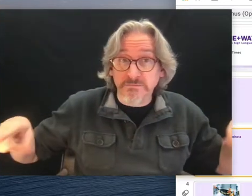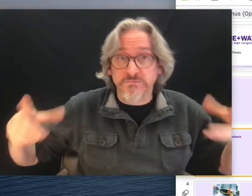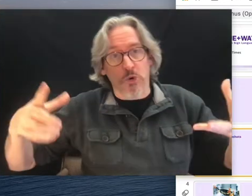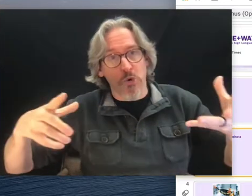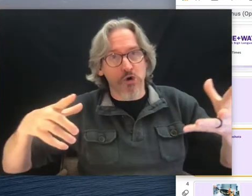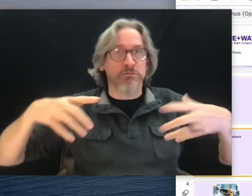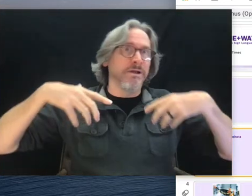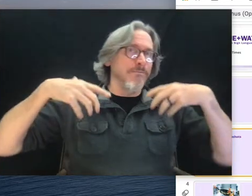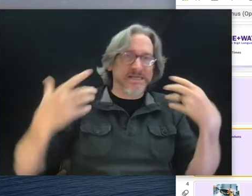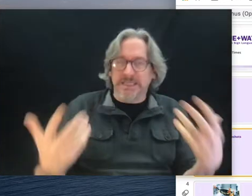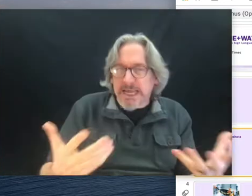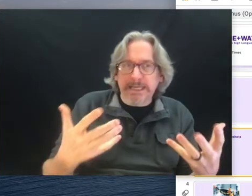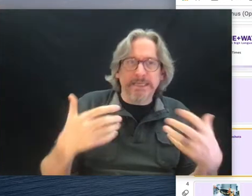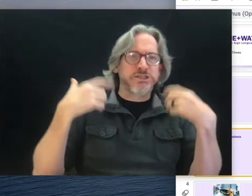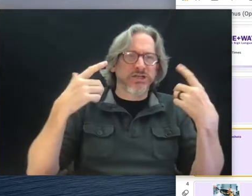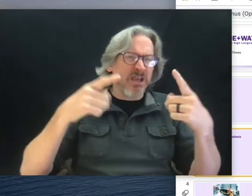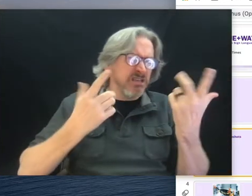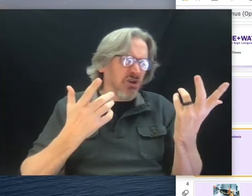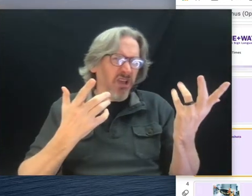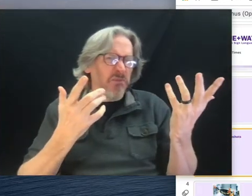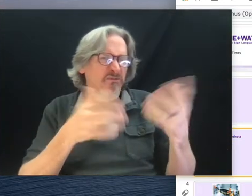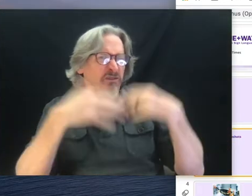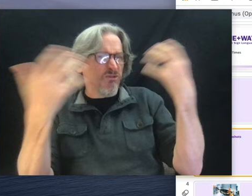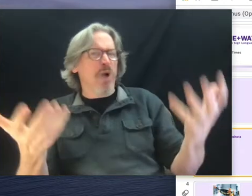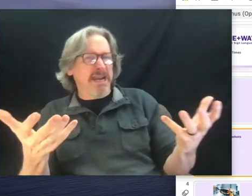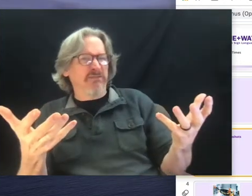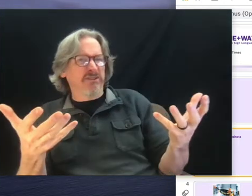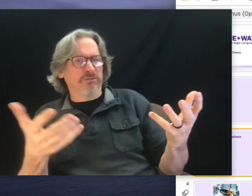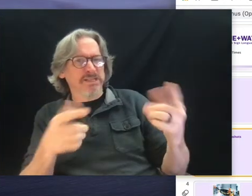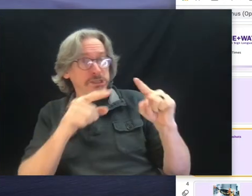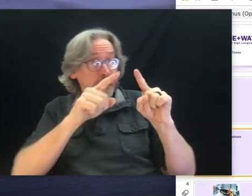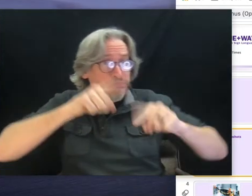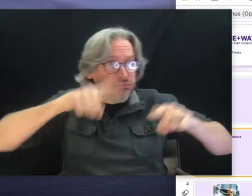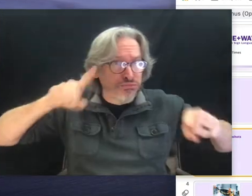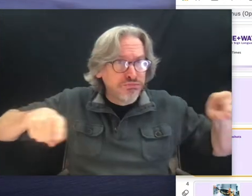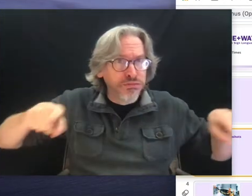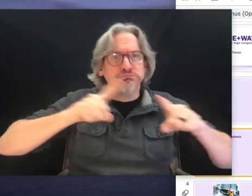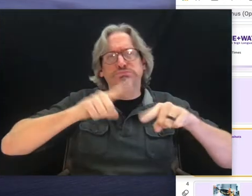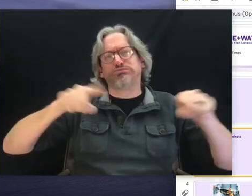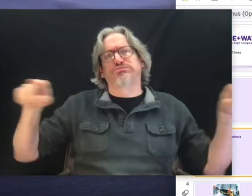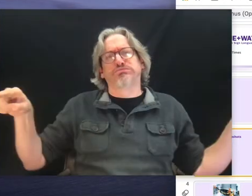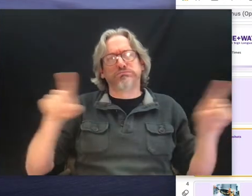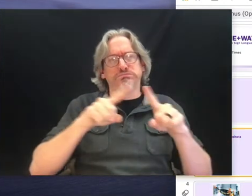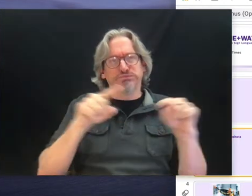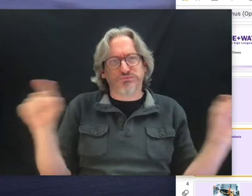variety or miscellaneous, so it can be for a variety of different reasons.